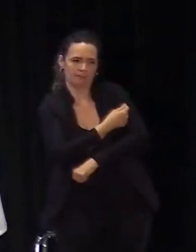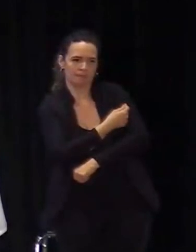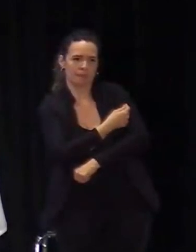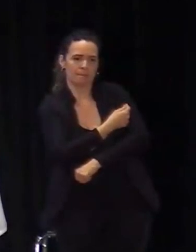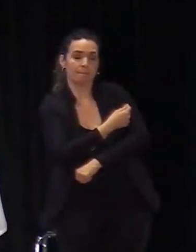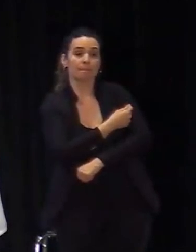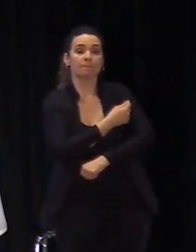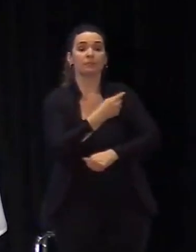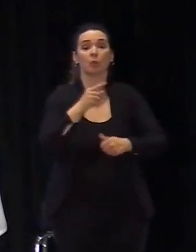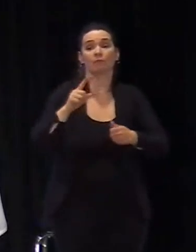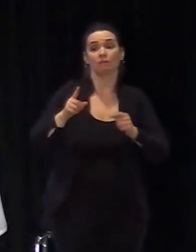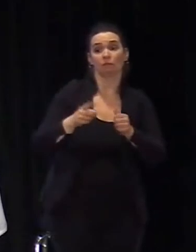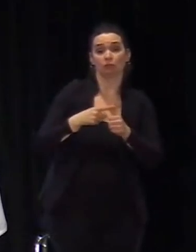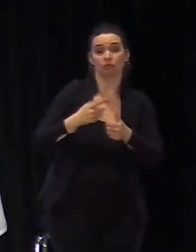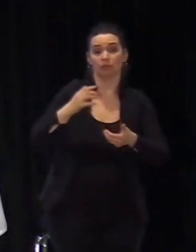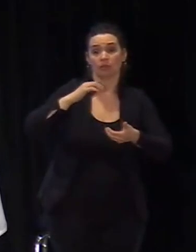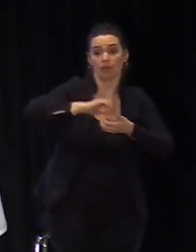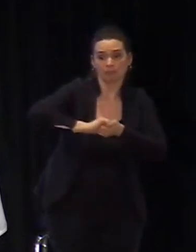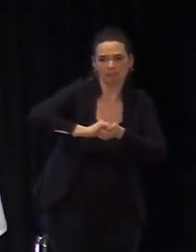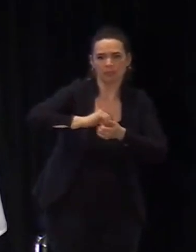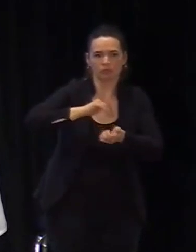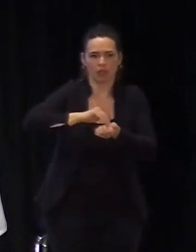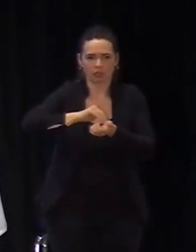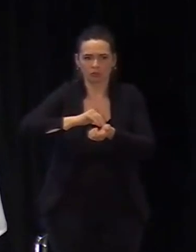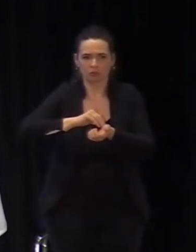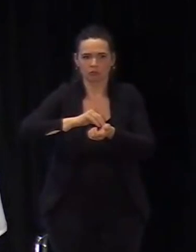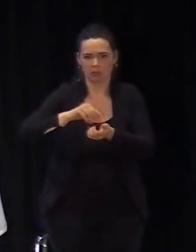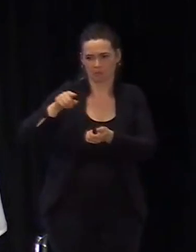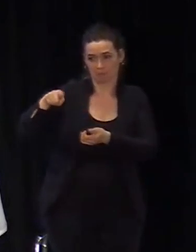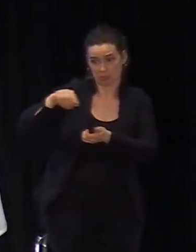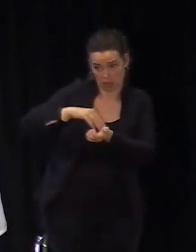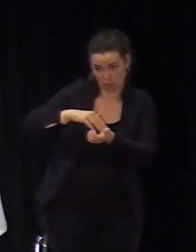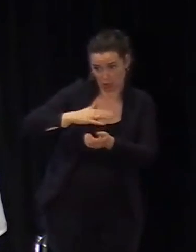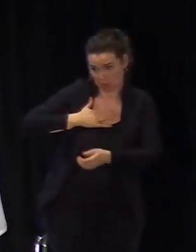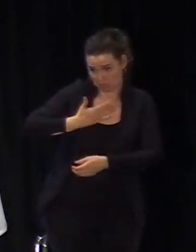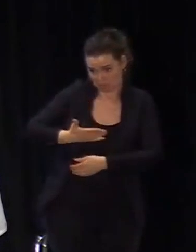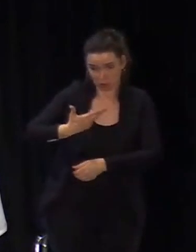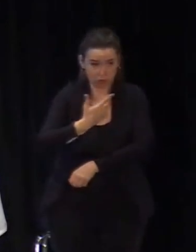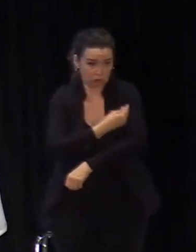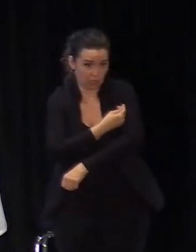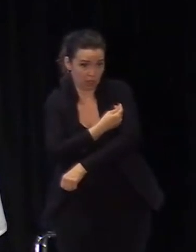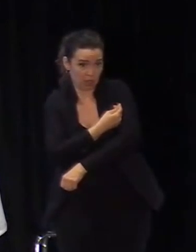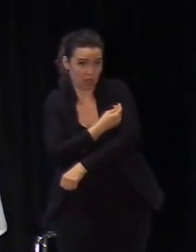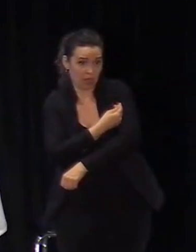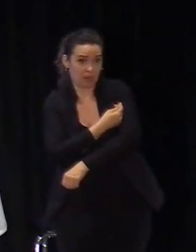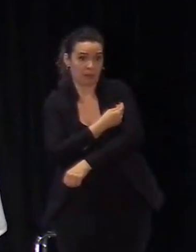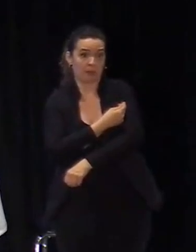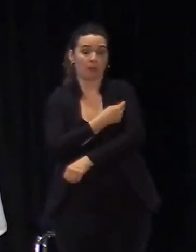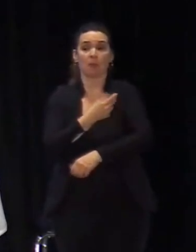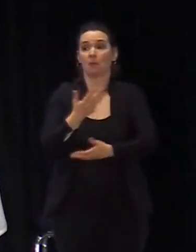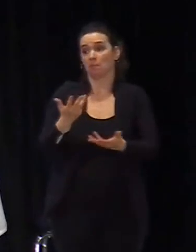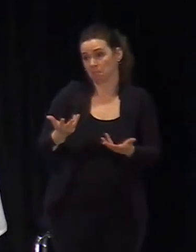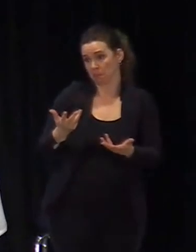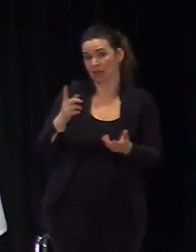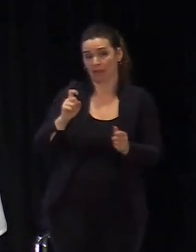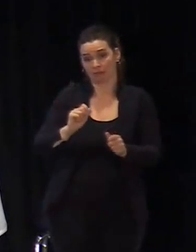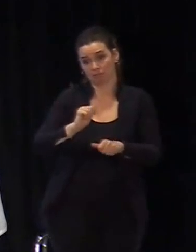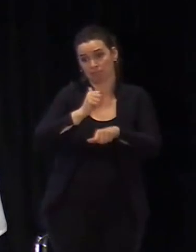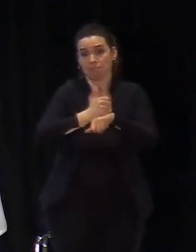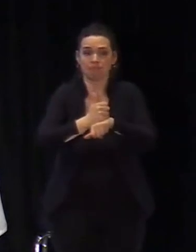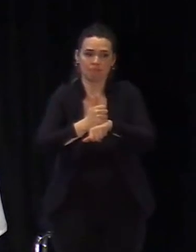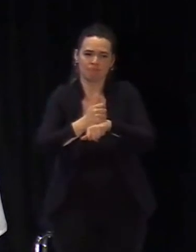with doctors, whether that means they're performing the shot or we're performing the shot. That's a strategy. Those need to be ironed